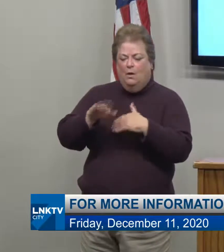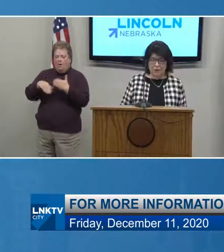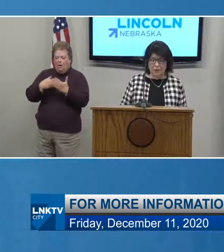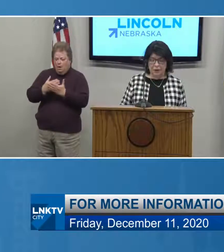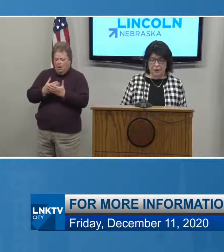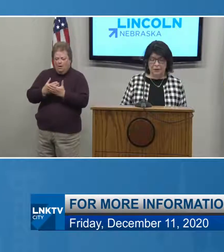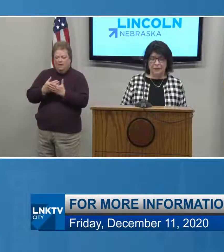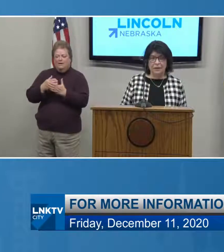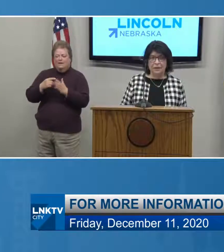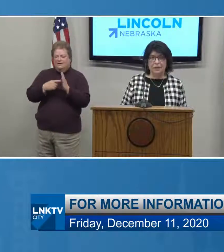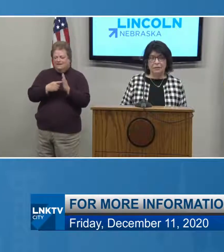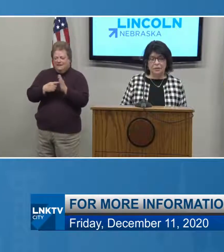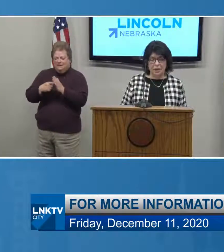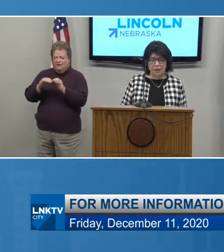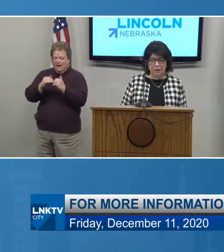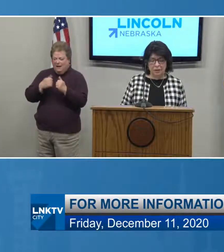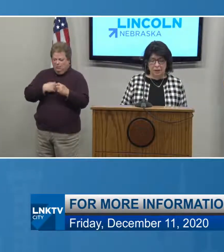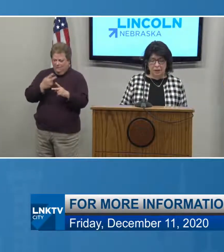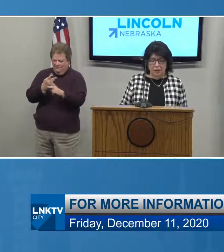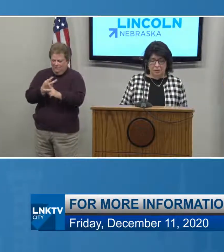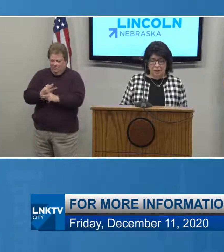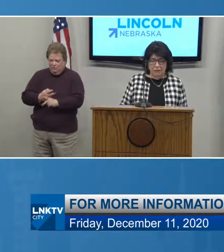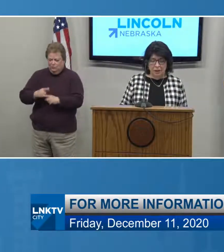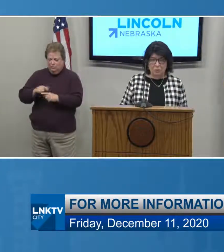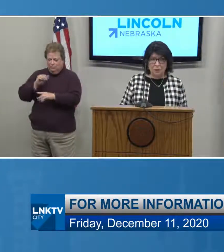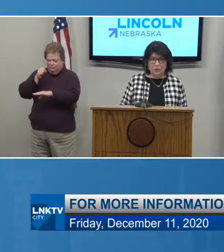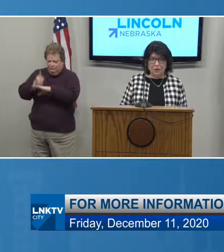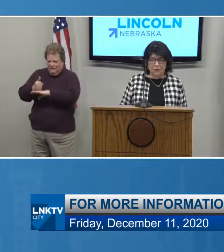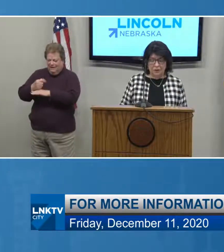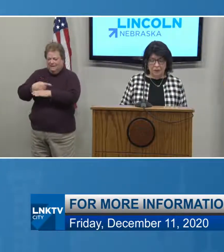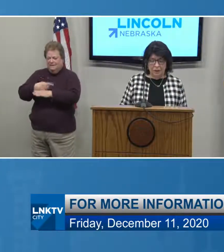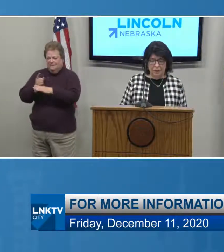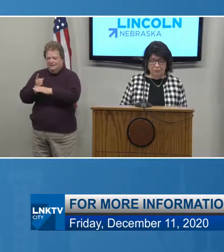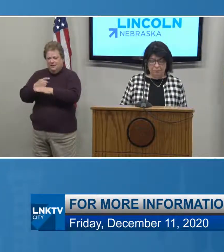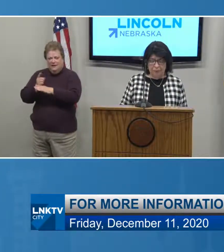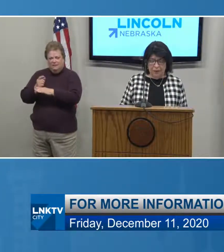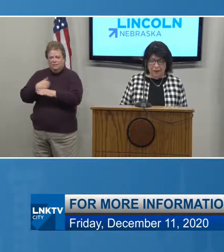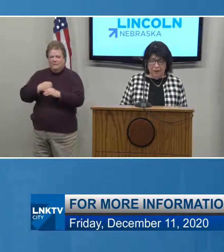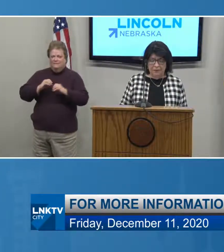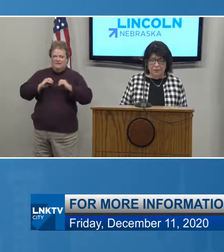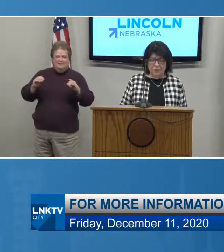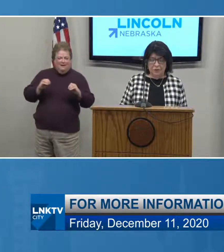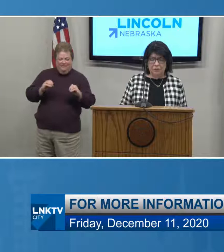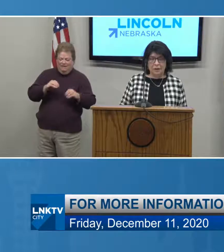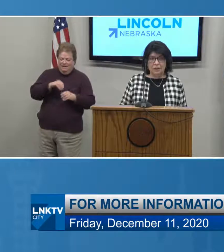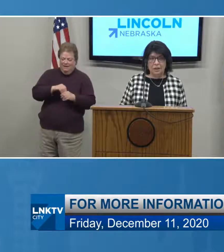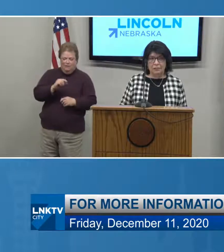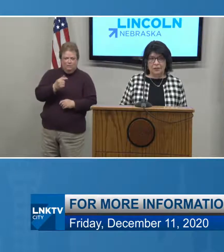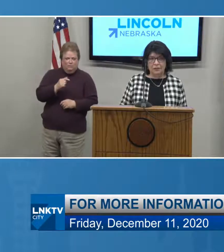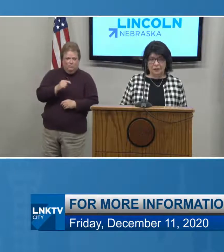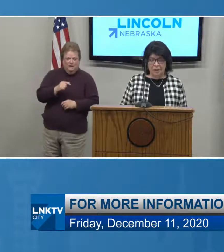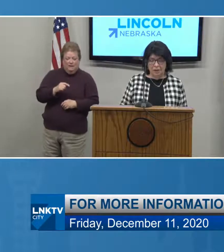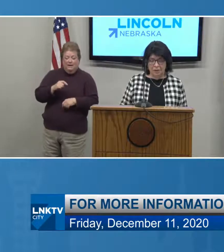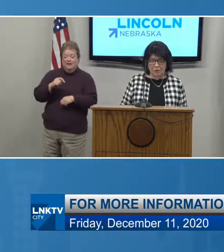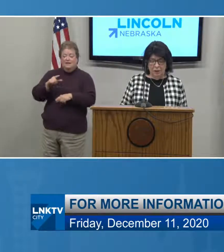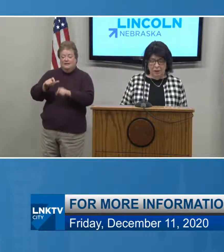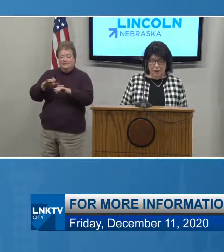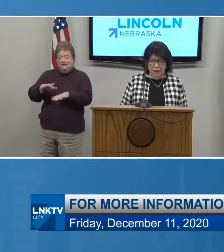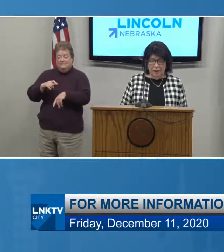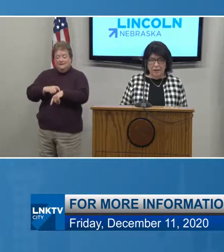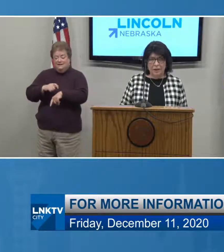are factoring in the setting of our dial. We have no metrics in green, testing turnaround time is in